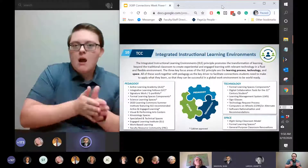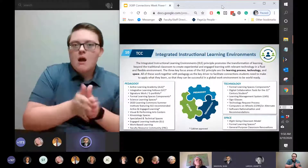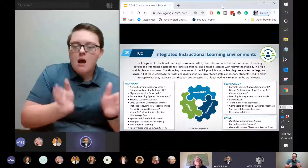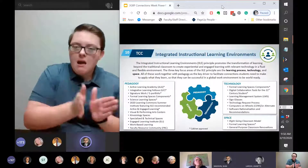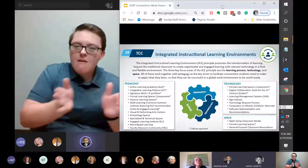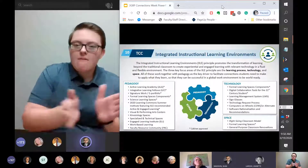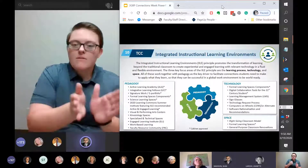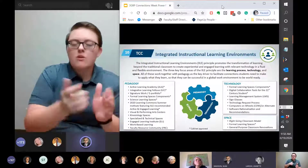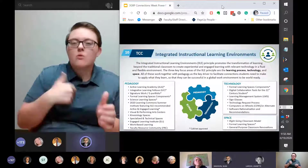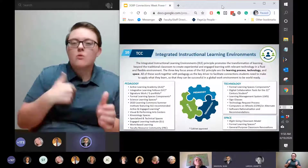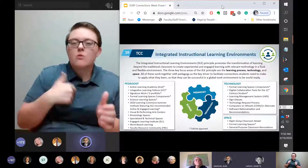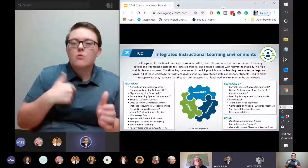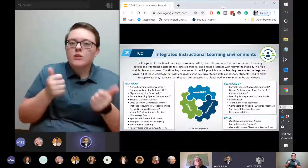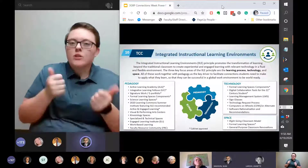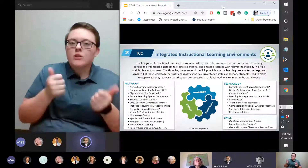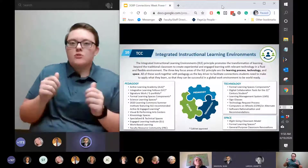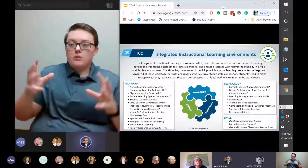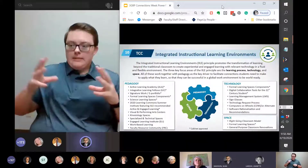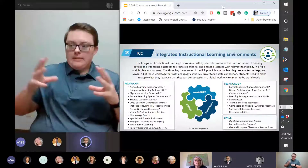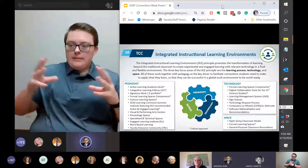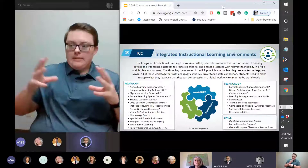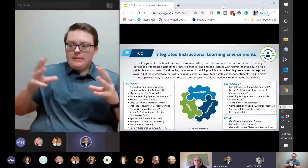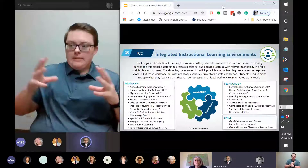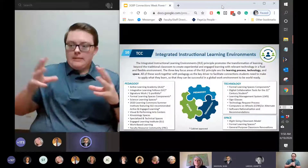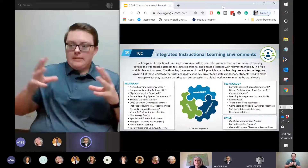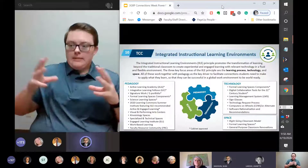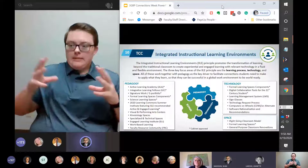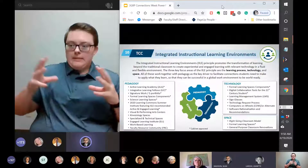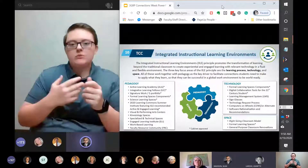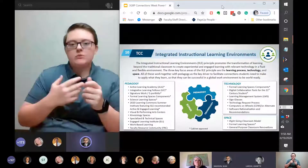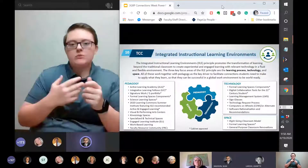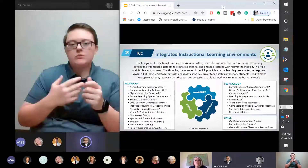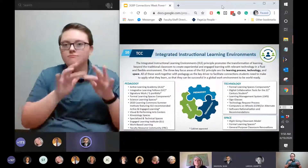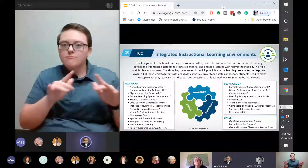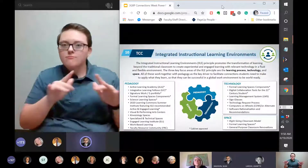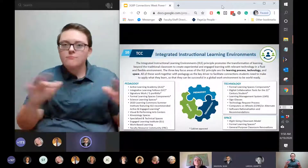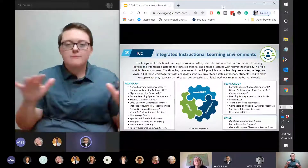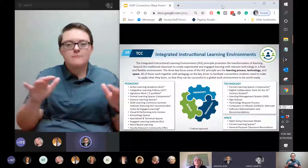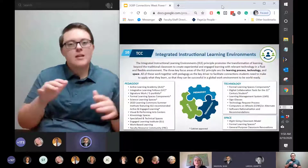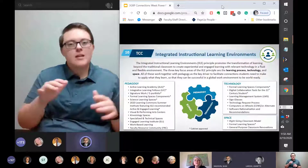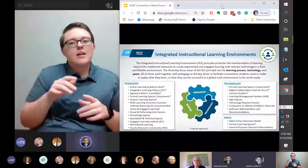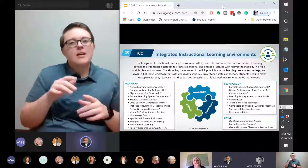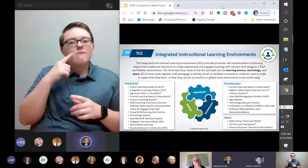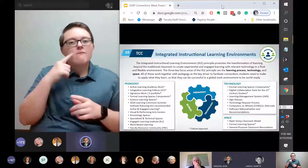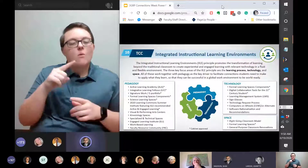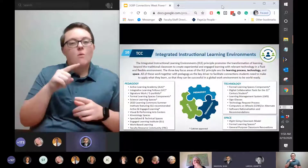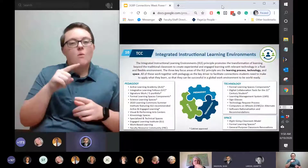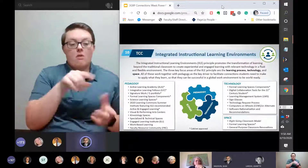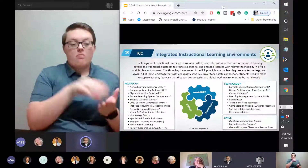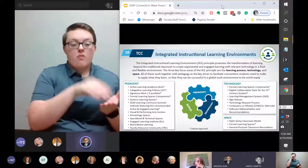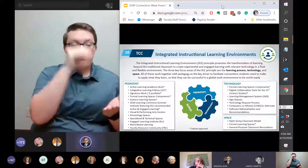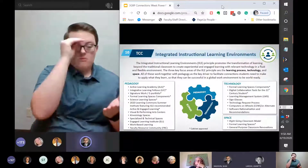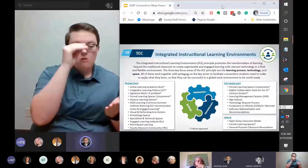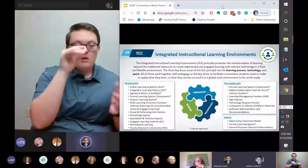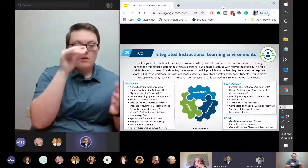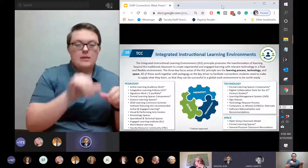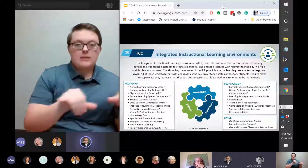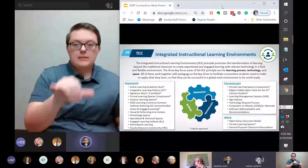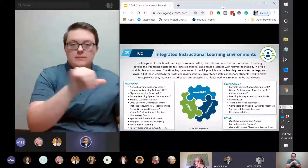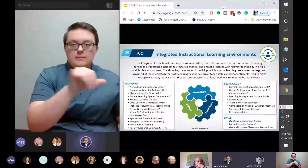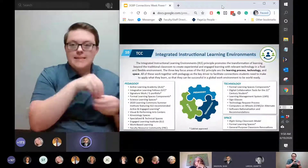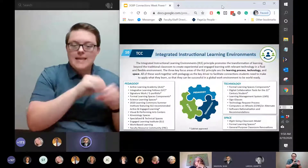to adopt and the type of space configurations for our formal learning spaces in the classroom, undergirded by